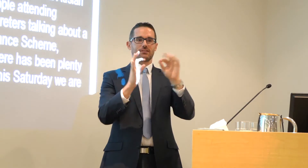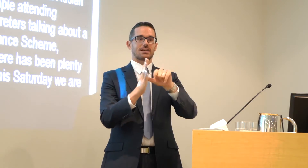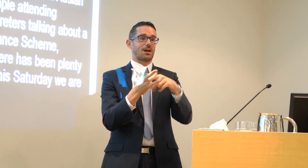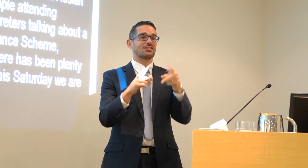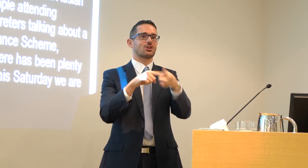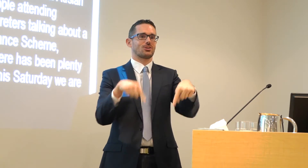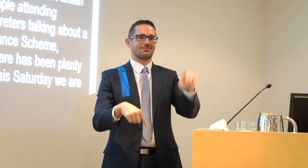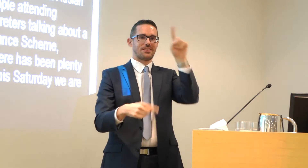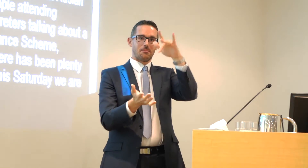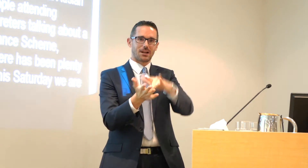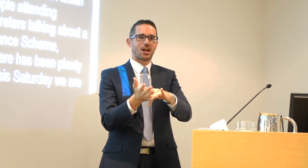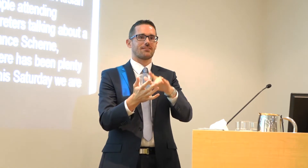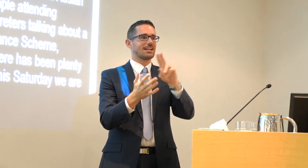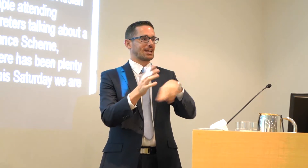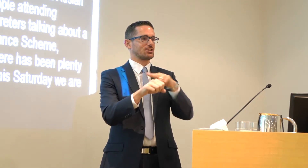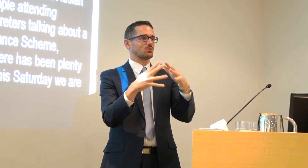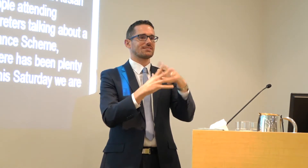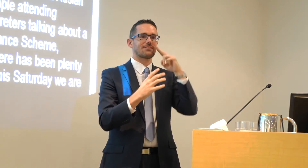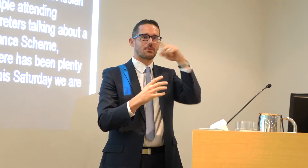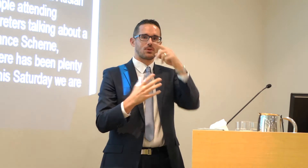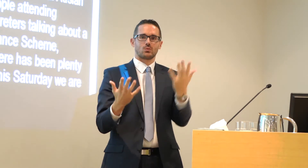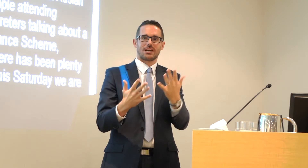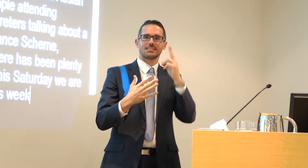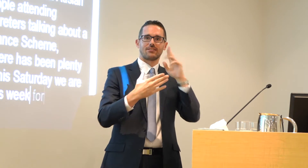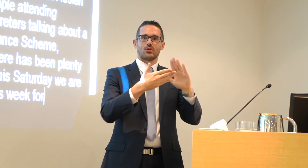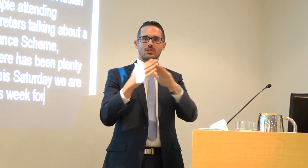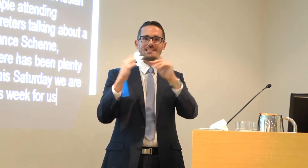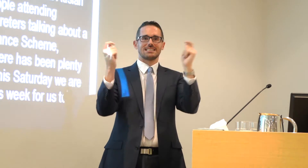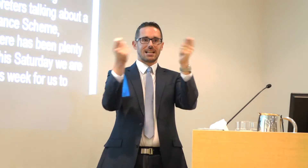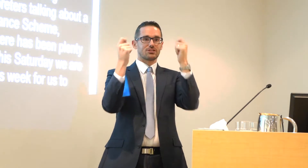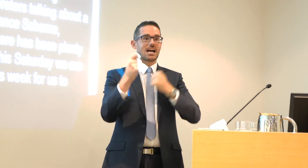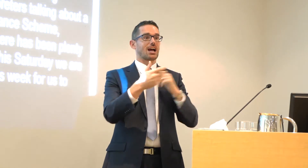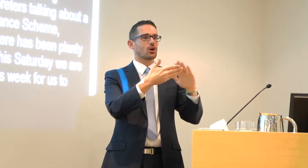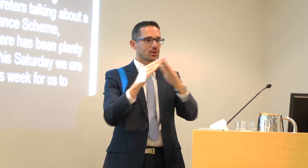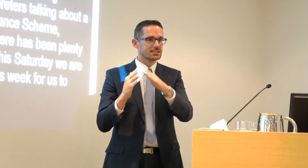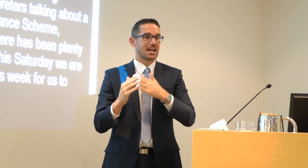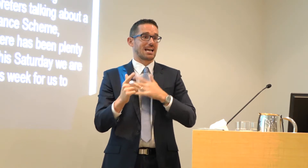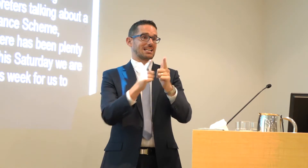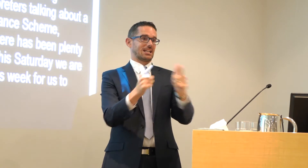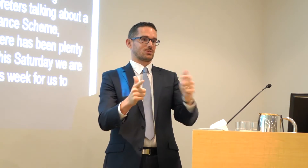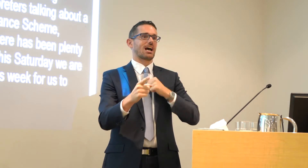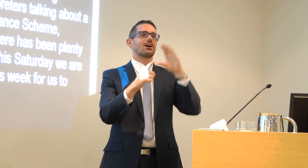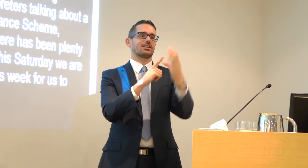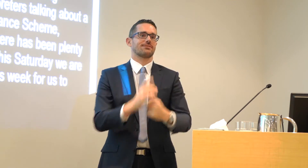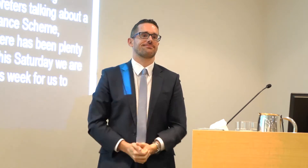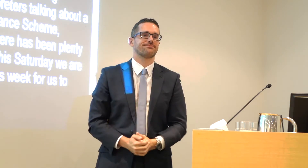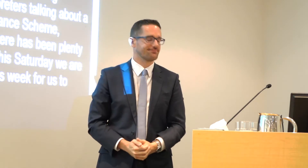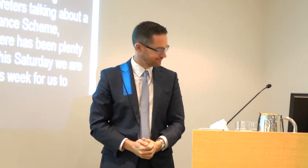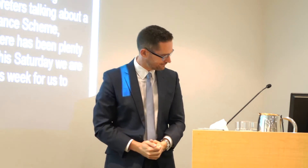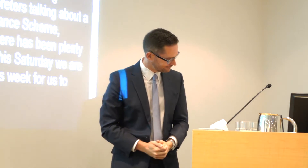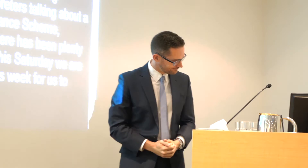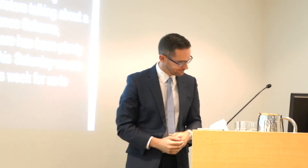which really is a perfect time this week for us to launch this particular website, where we are celebrating our